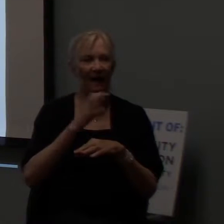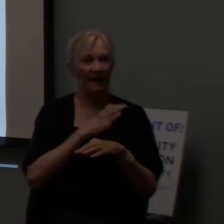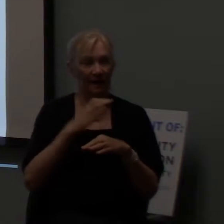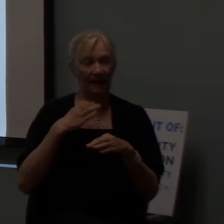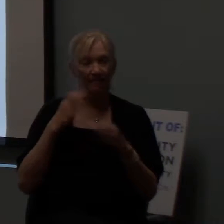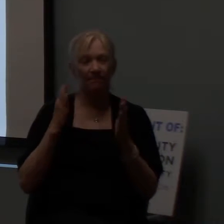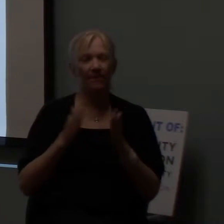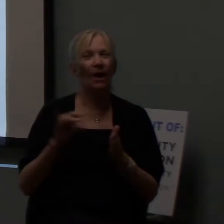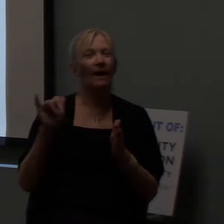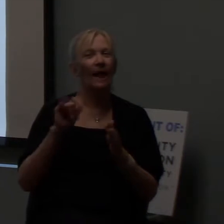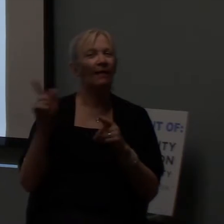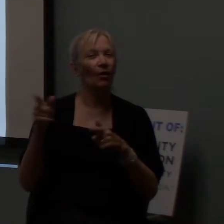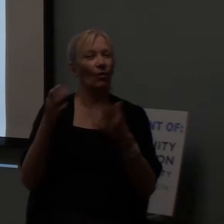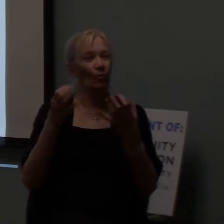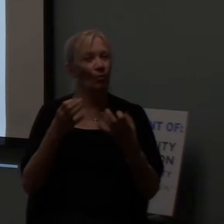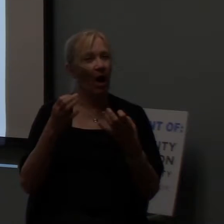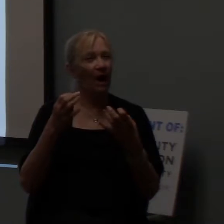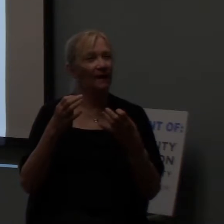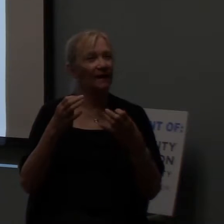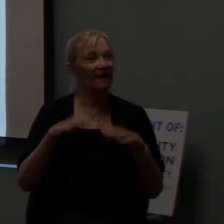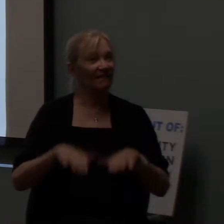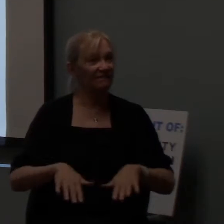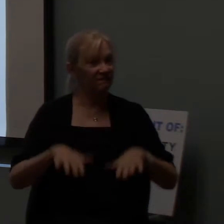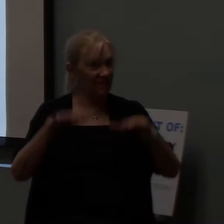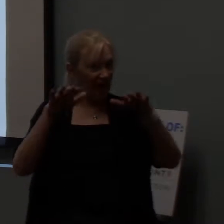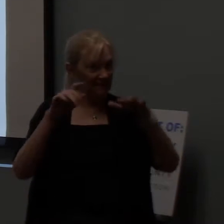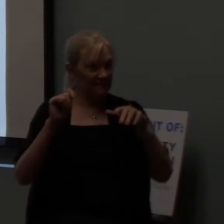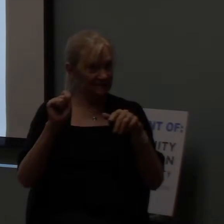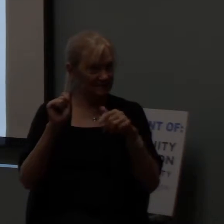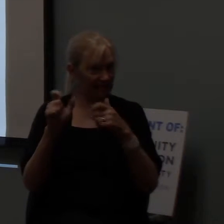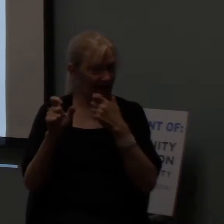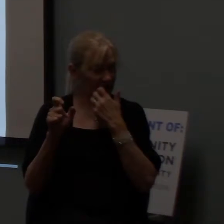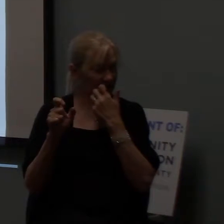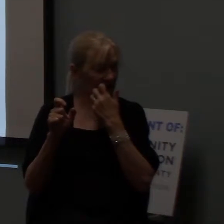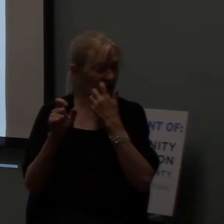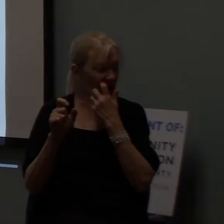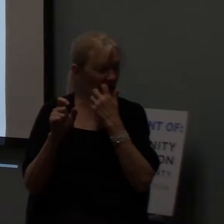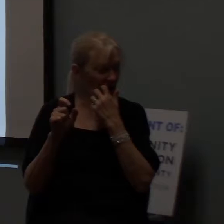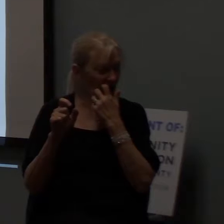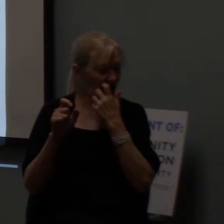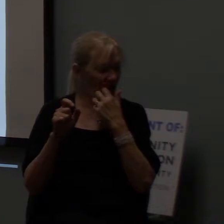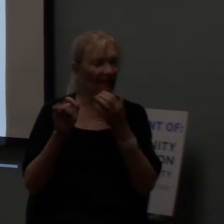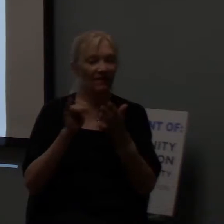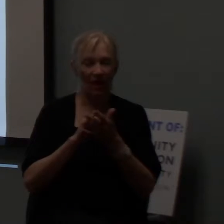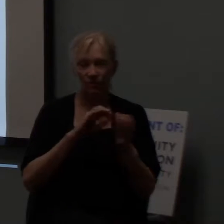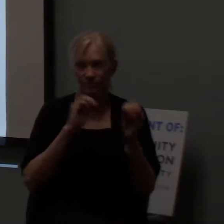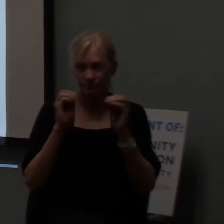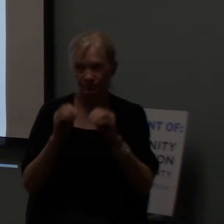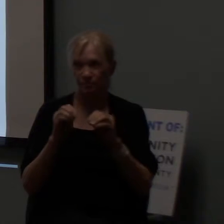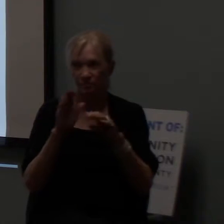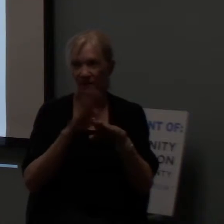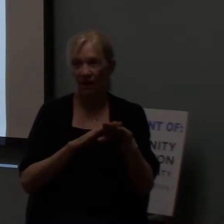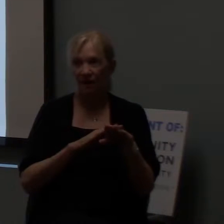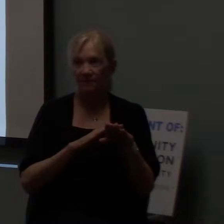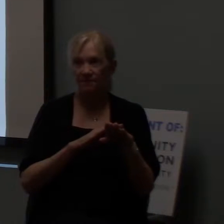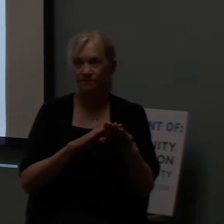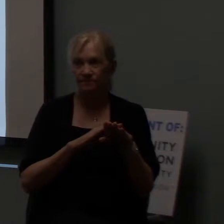they wanted a flood tax, flood recovery tax, that was put on the